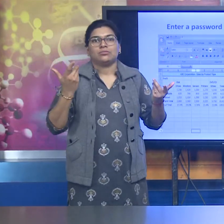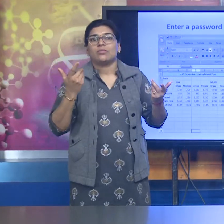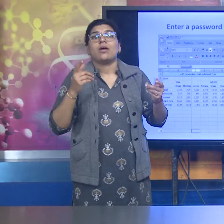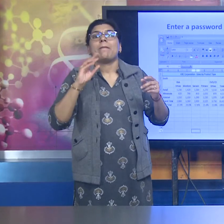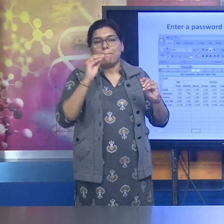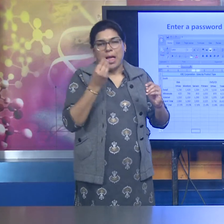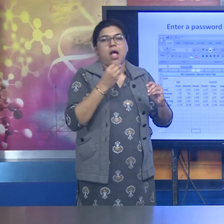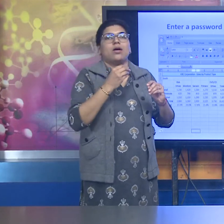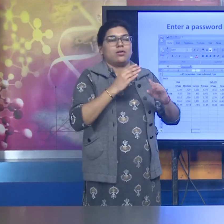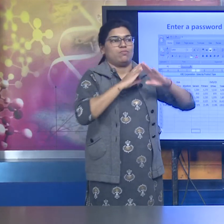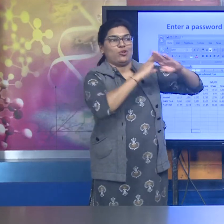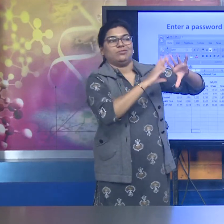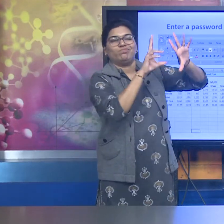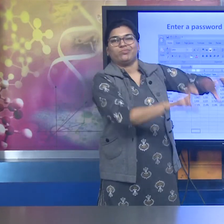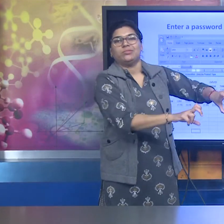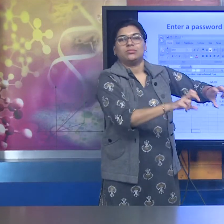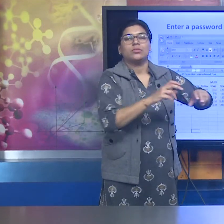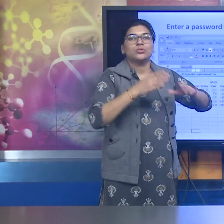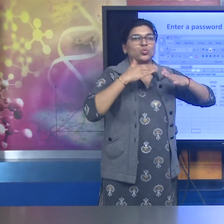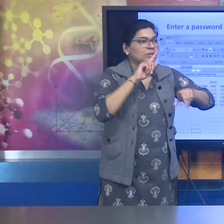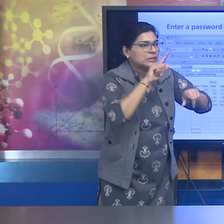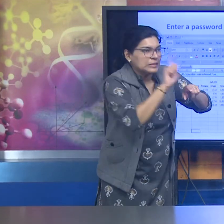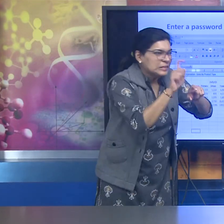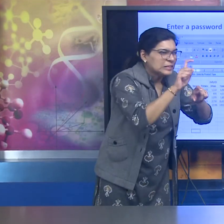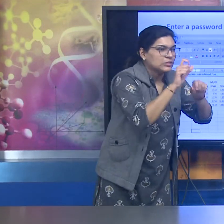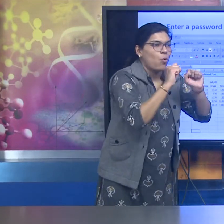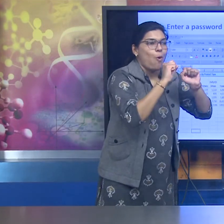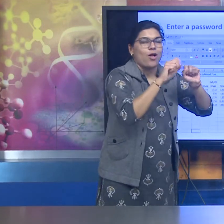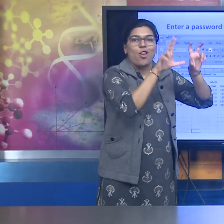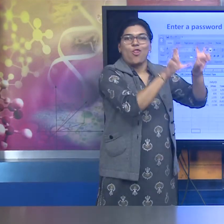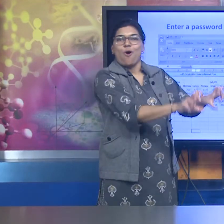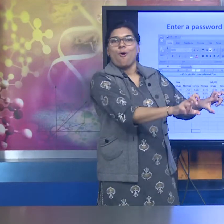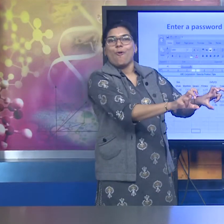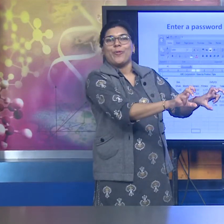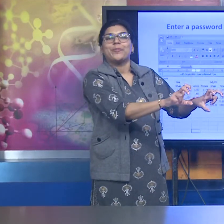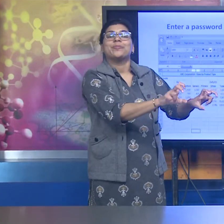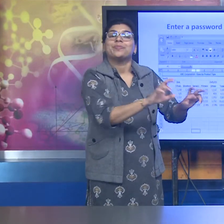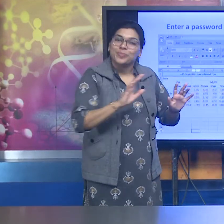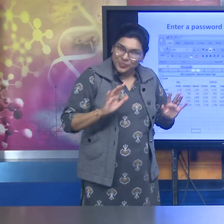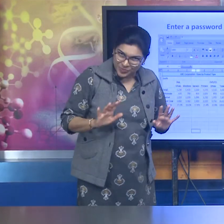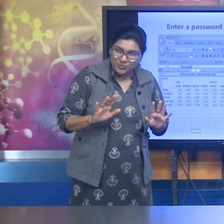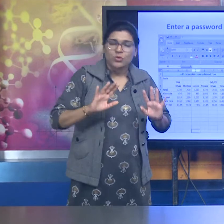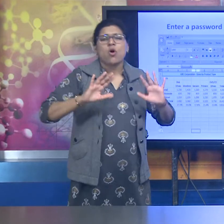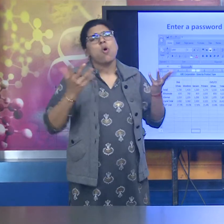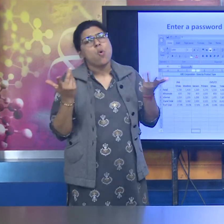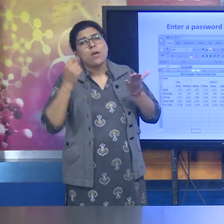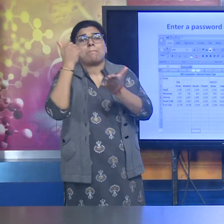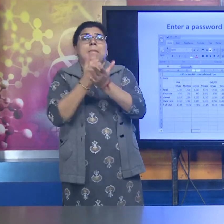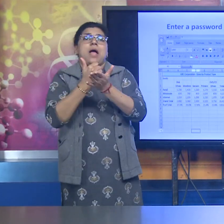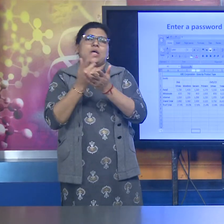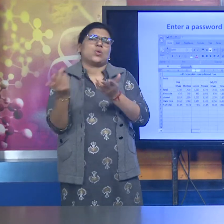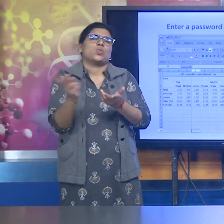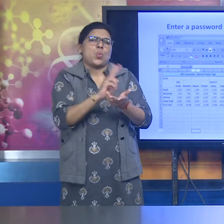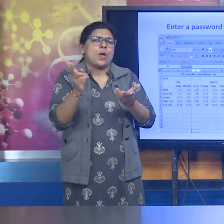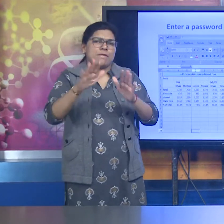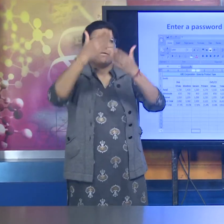Whenever a password will given and the worksheet will appear, you can choose whatever you want to show